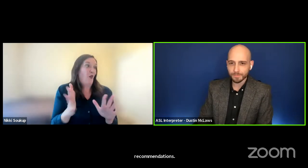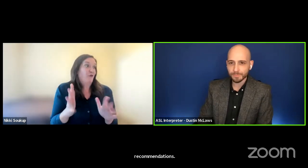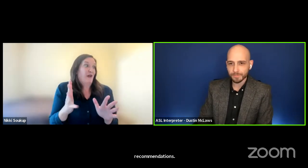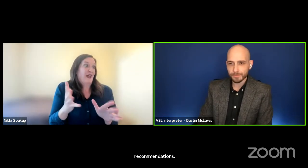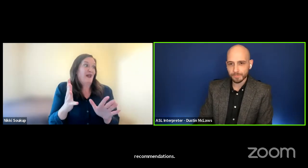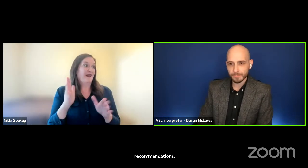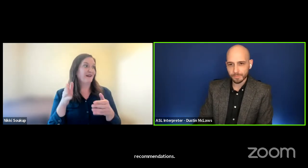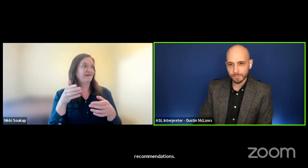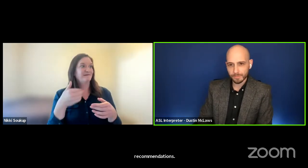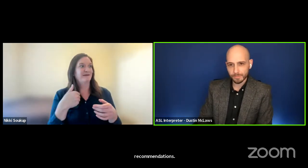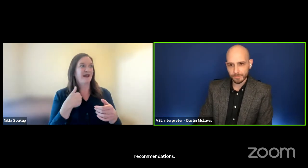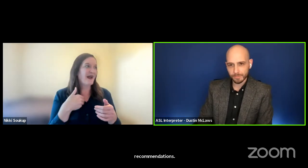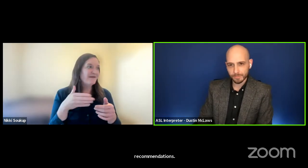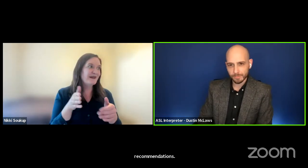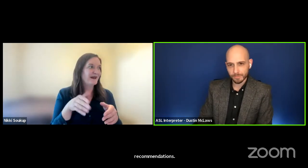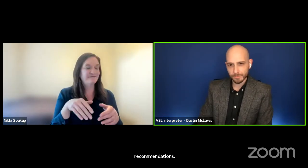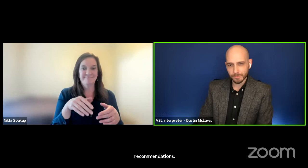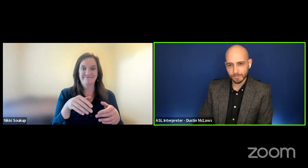report.